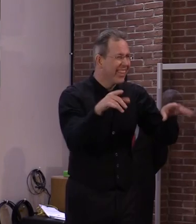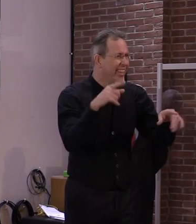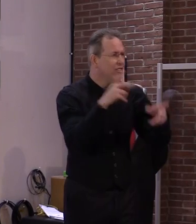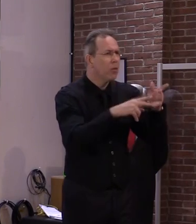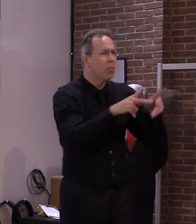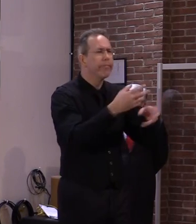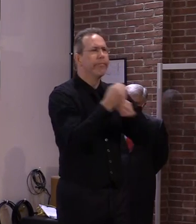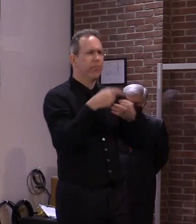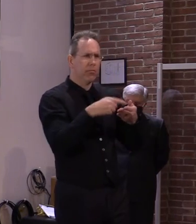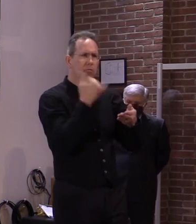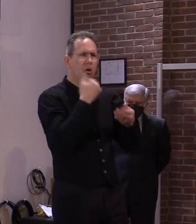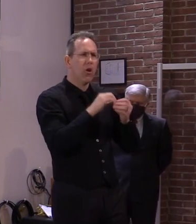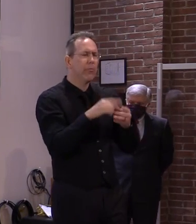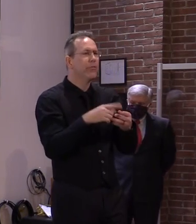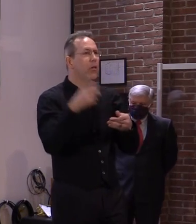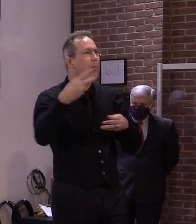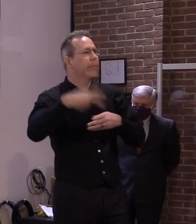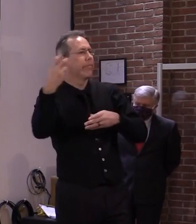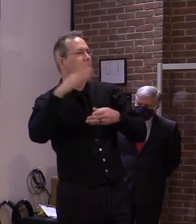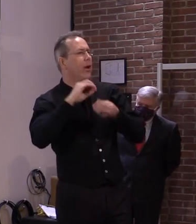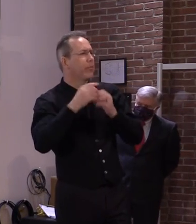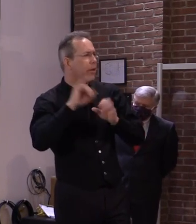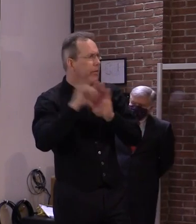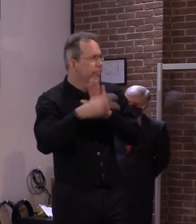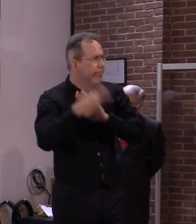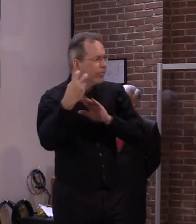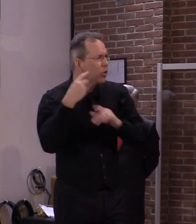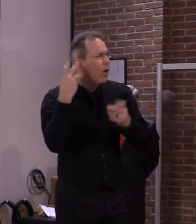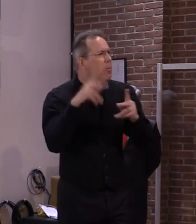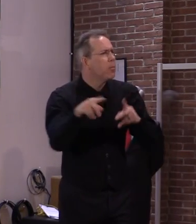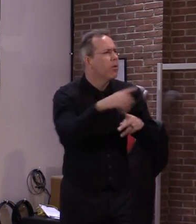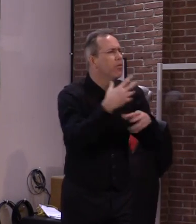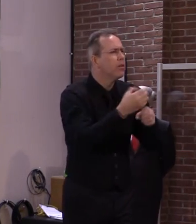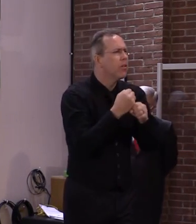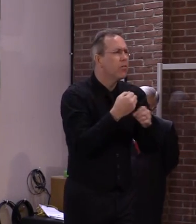yet started using the identity theft protection provided by the state?